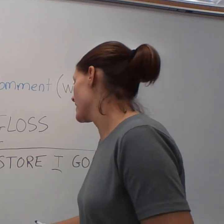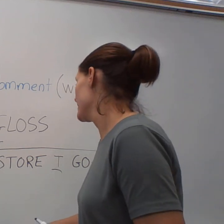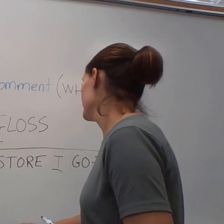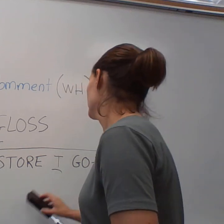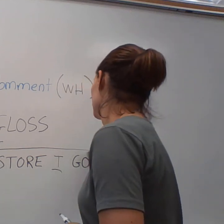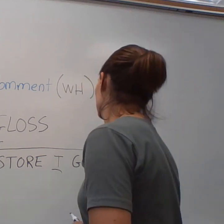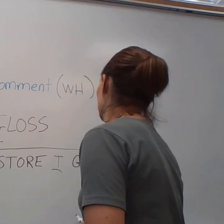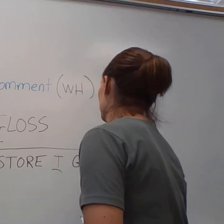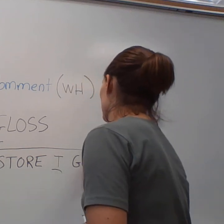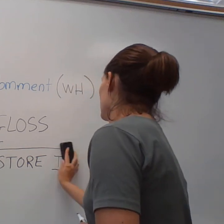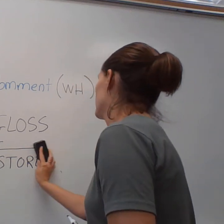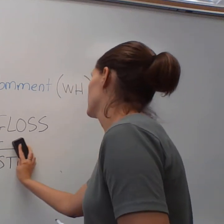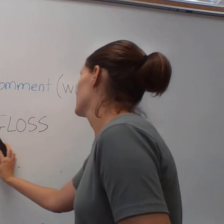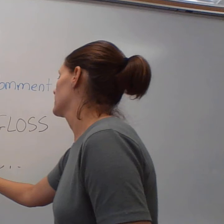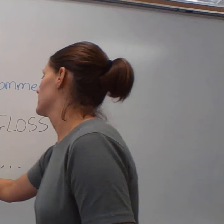say,